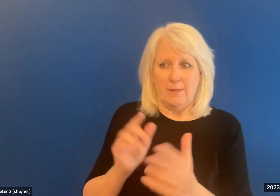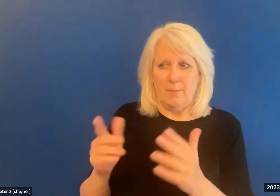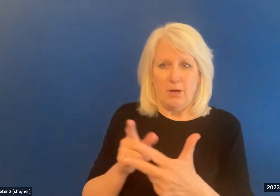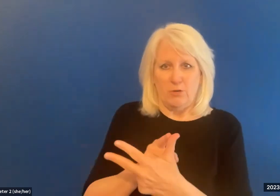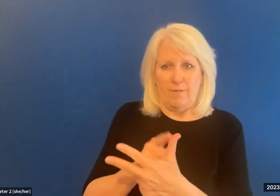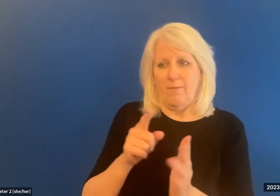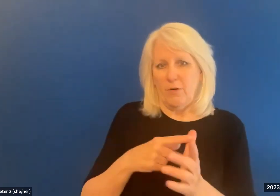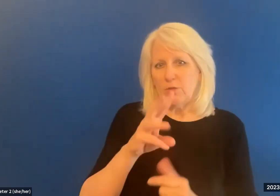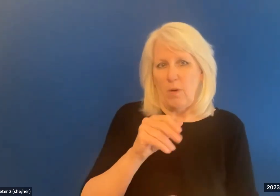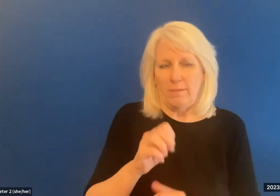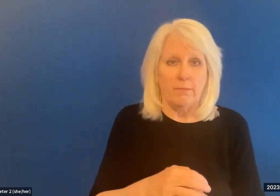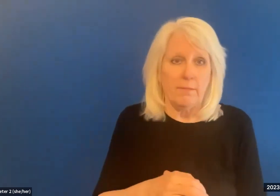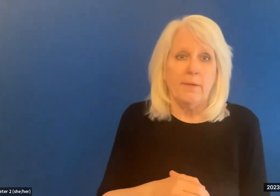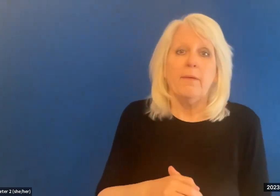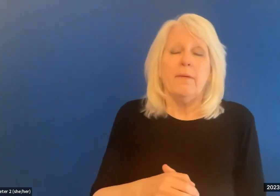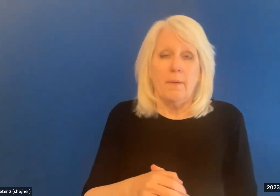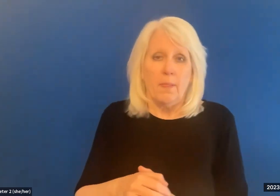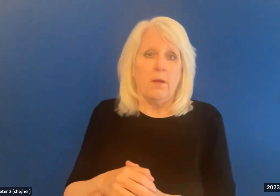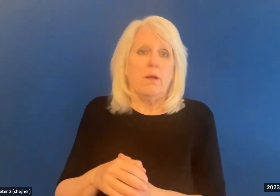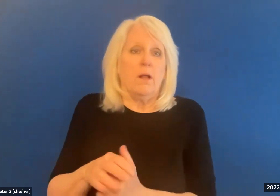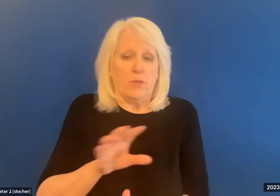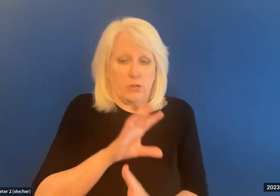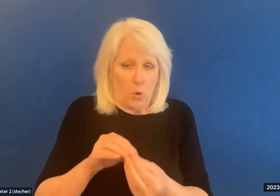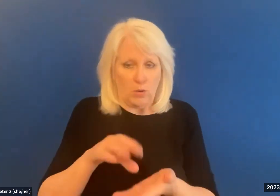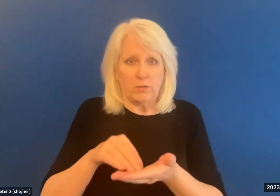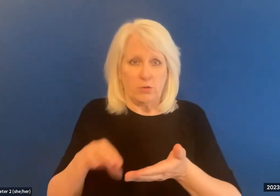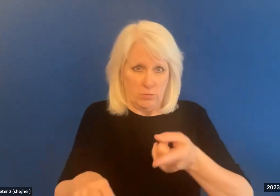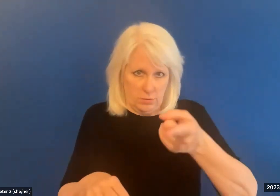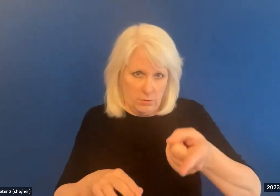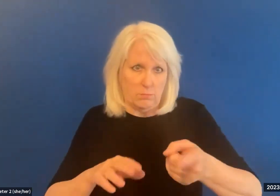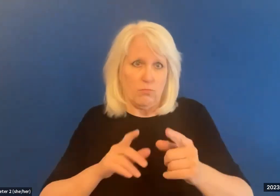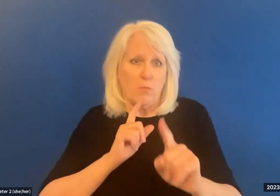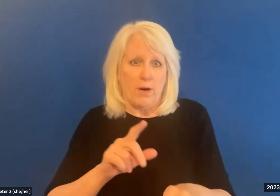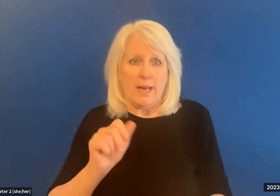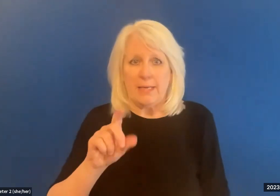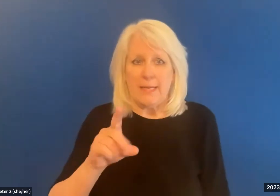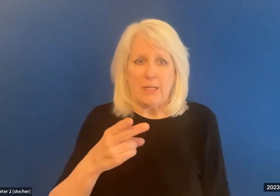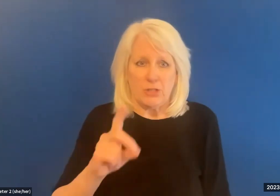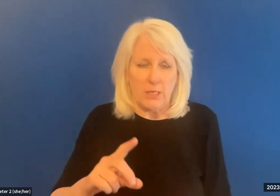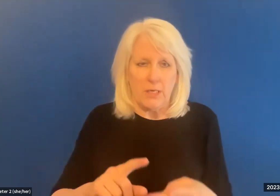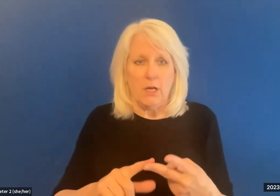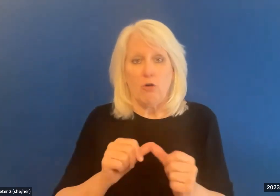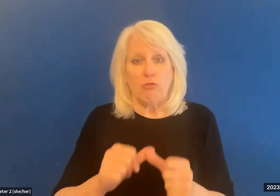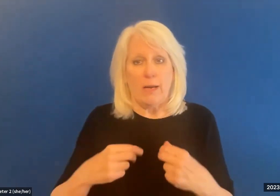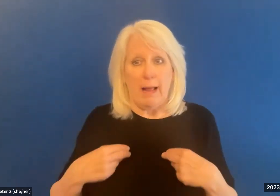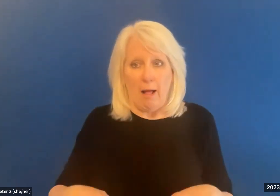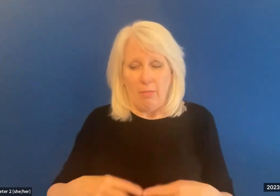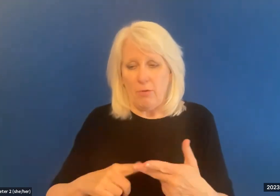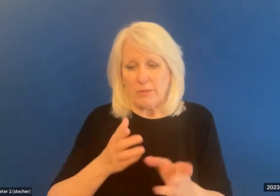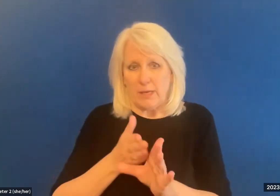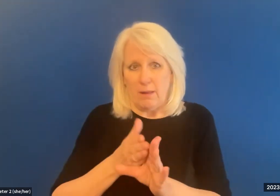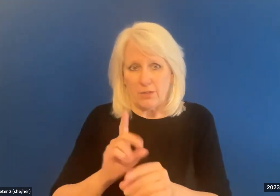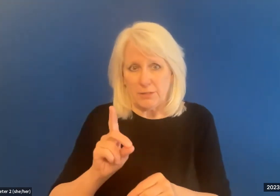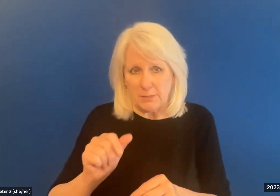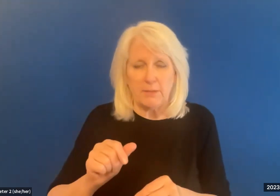Overall, the population of students reporting attention deficit hyperactivity disorder, chronic health, and psychological disabilities